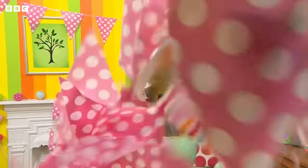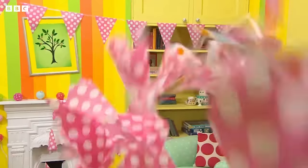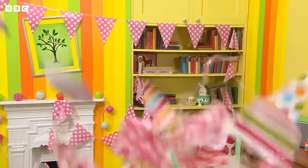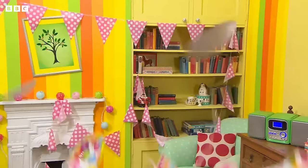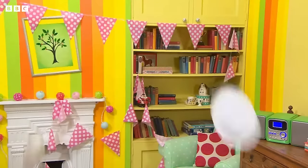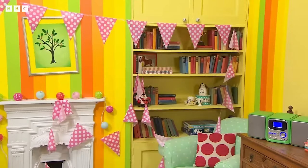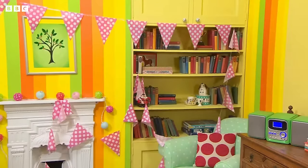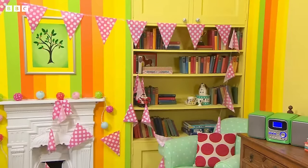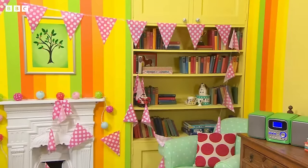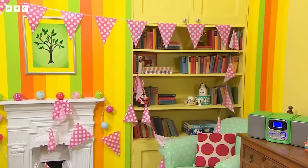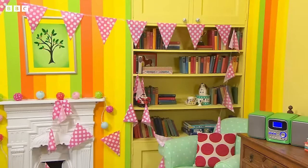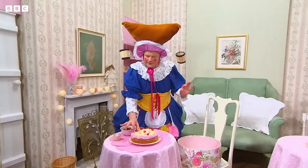I'm okay!